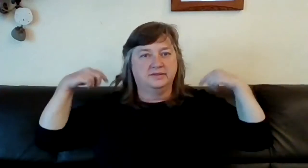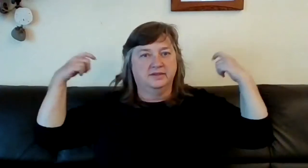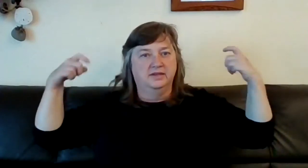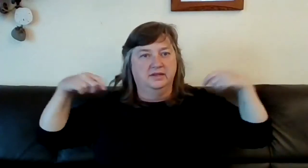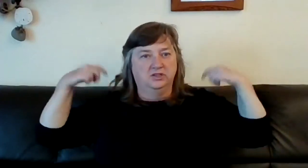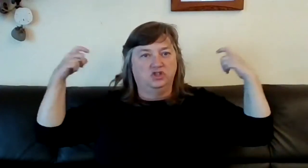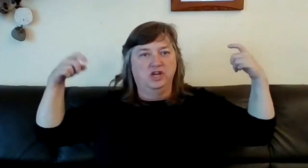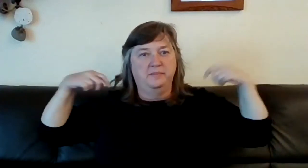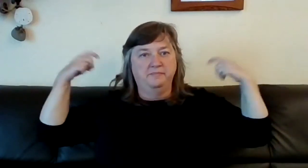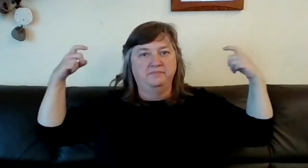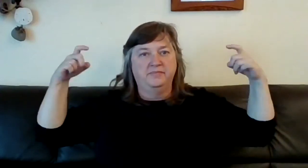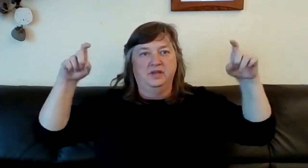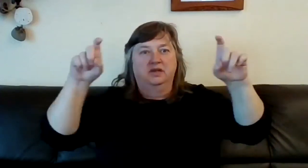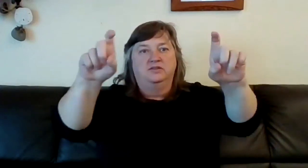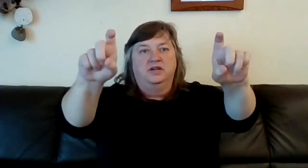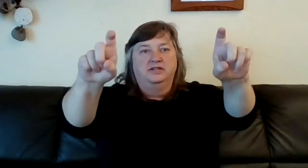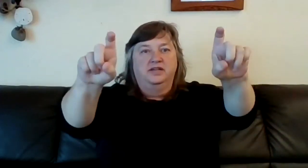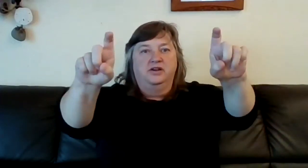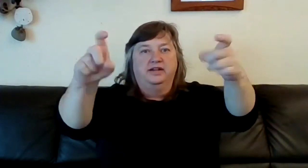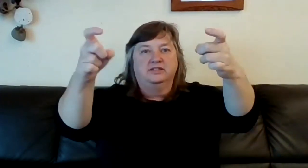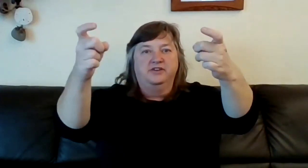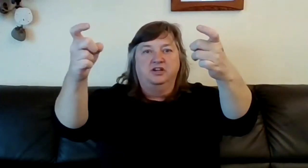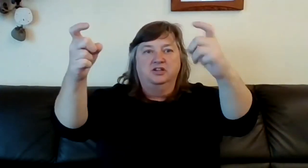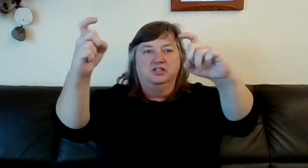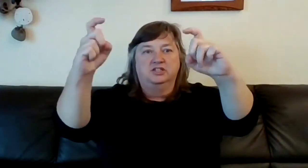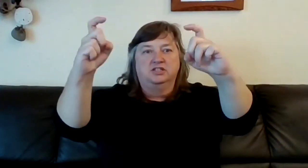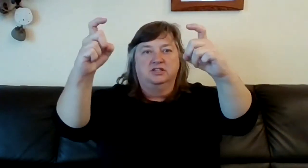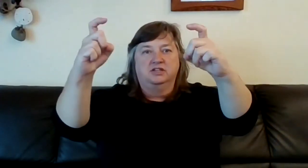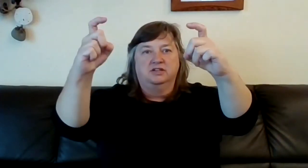exercise, gym, is you kind of take your X fingers